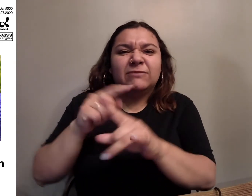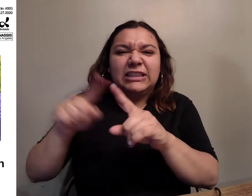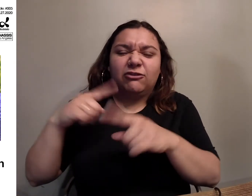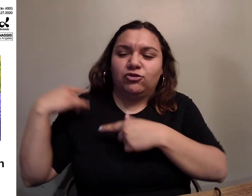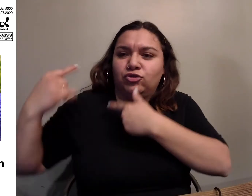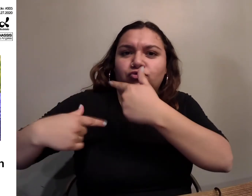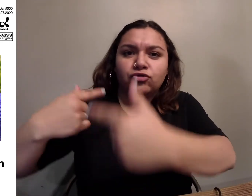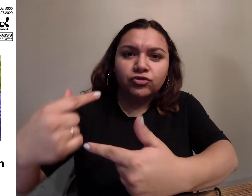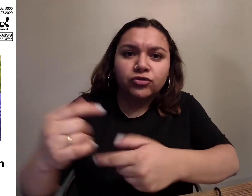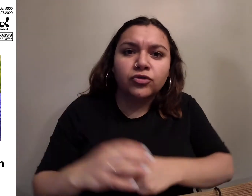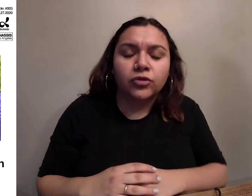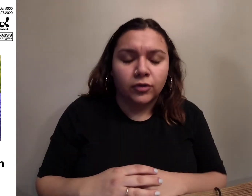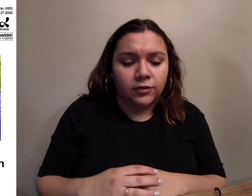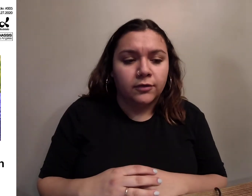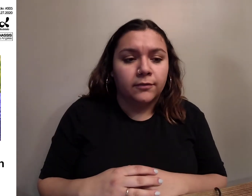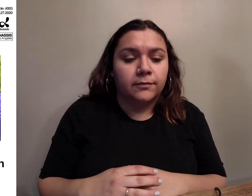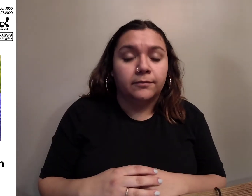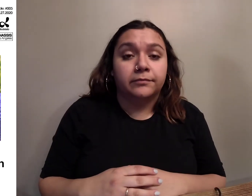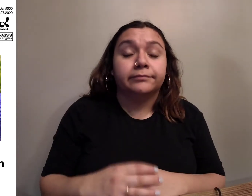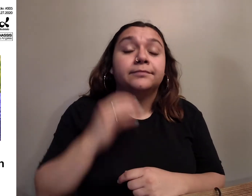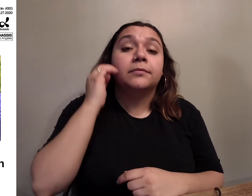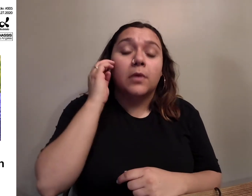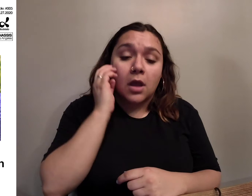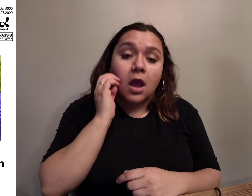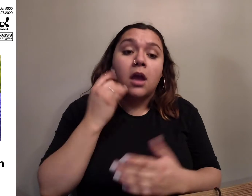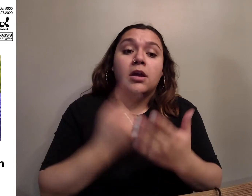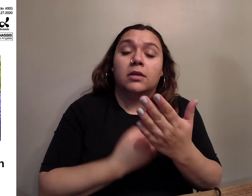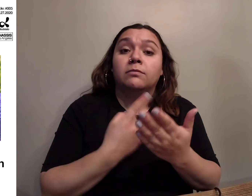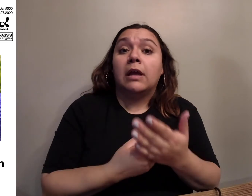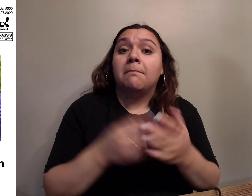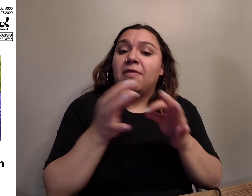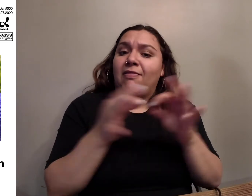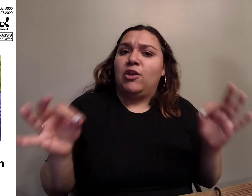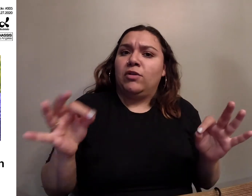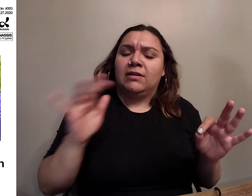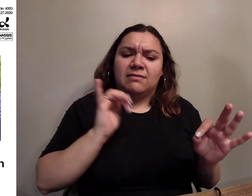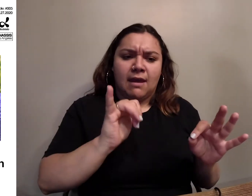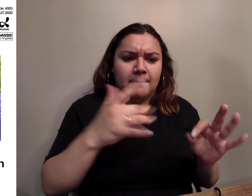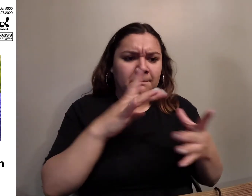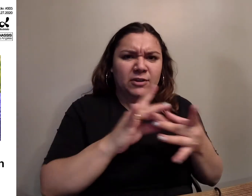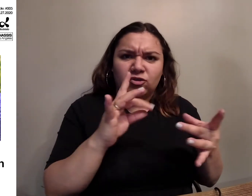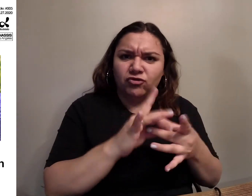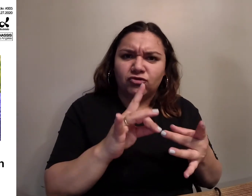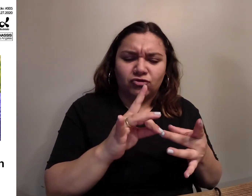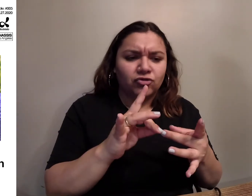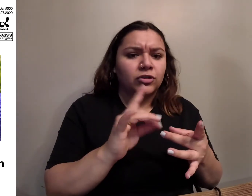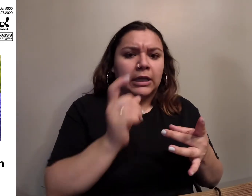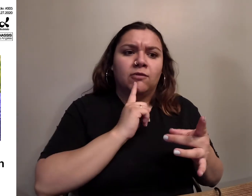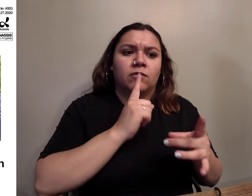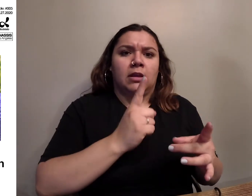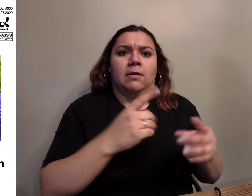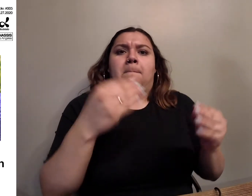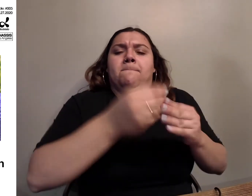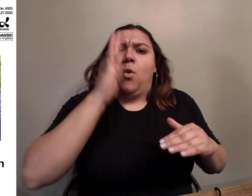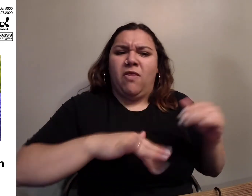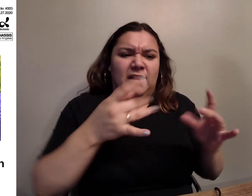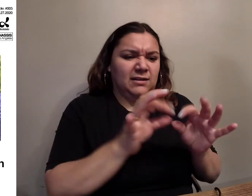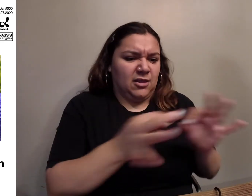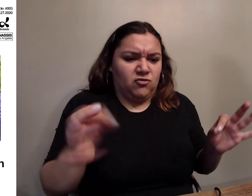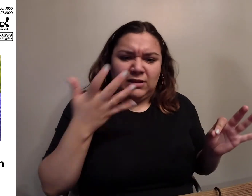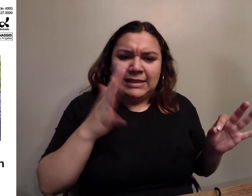in transcending like lyrical messages. Sometimes it's just the feeling, the vibe, the wave.